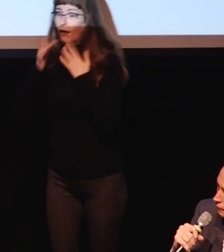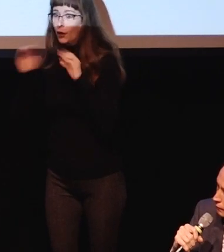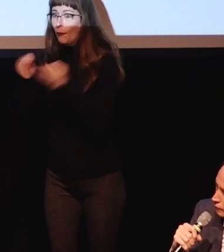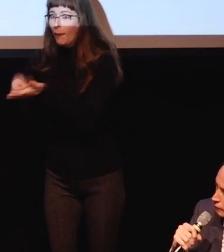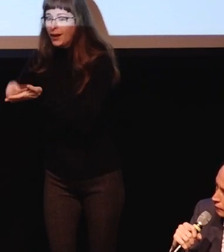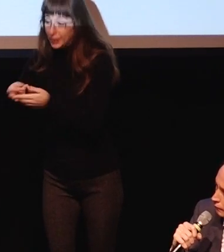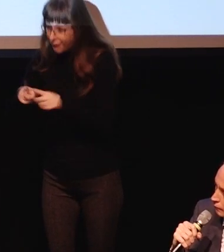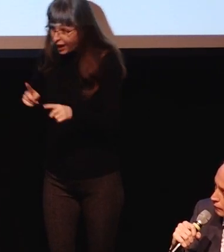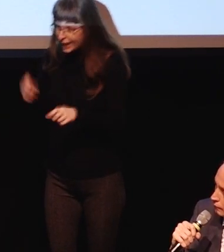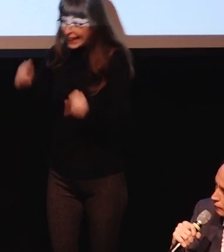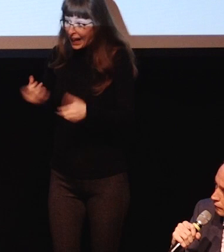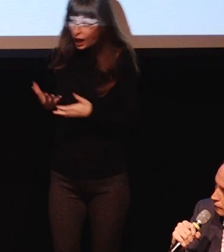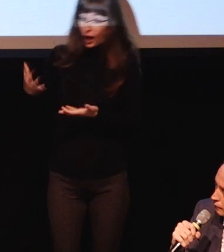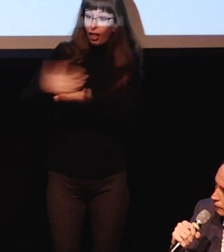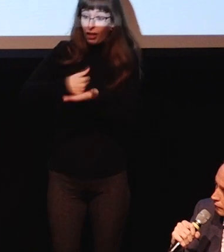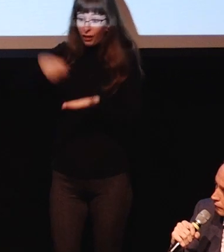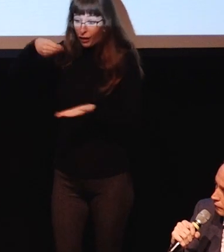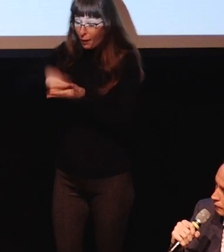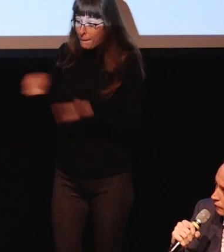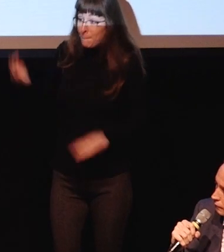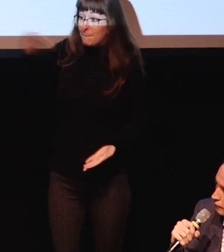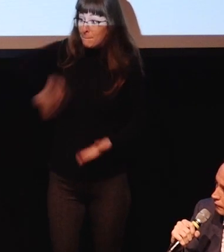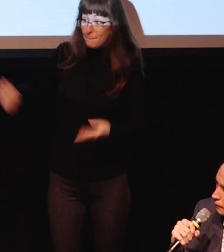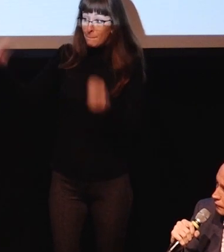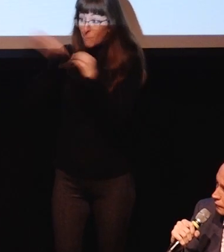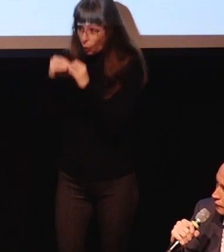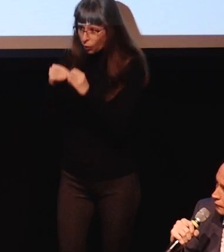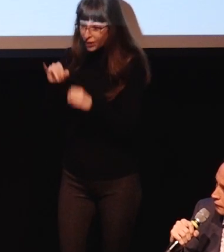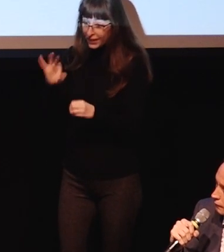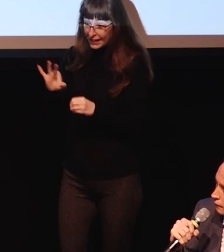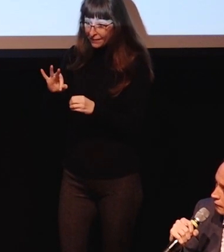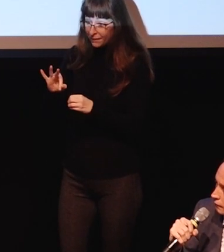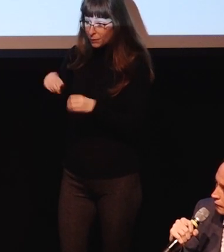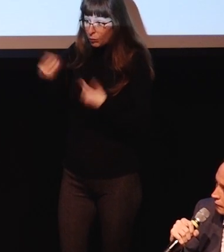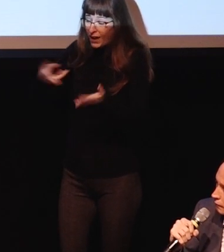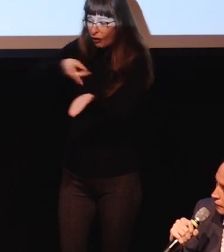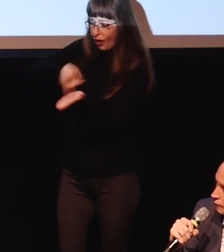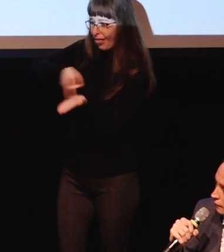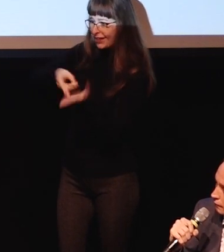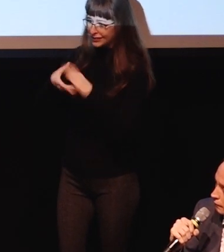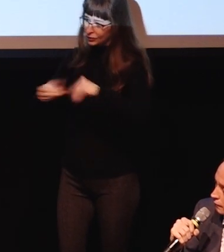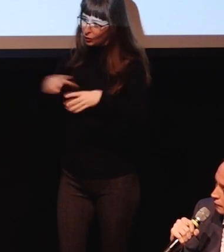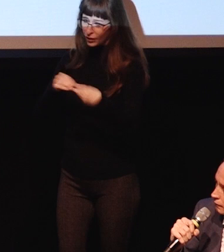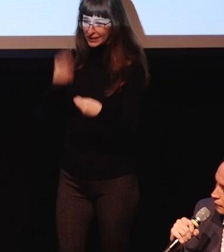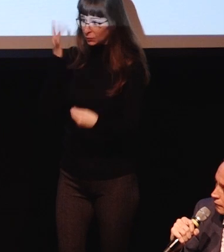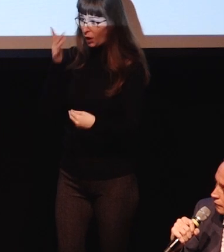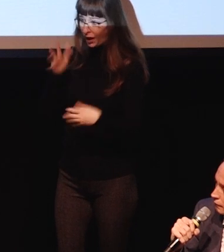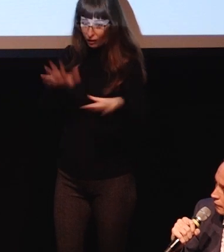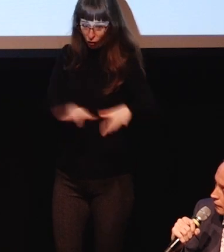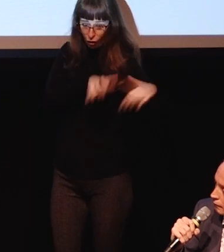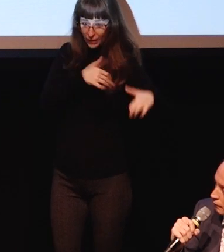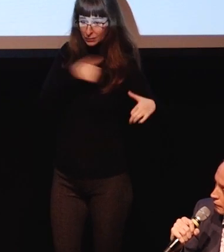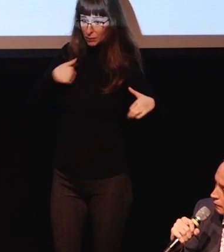billions and billions of dollars more by authentically bringing authentic stories to life, because there is an entire community, of which we